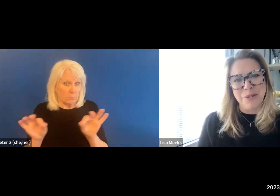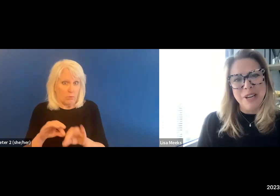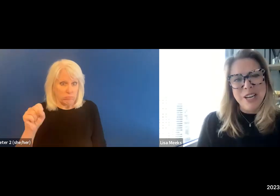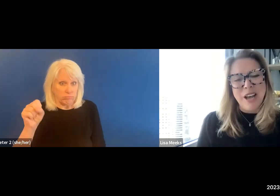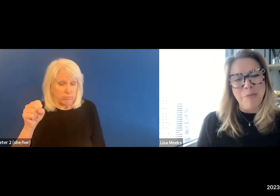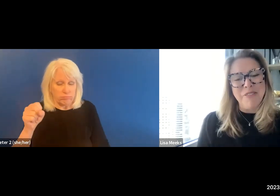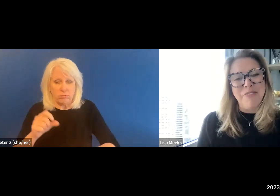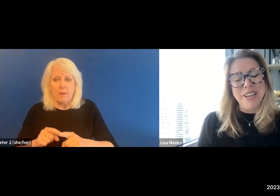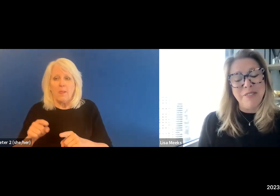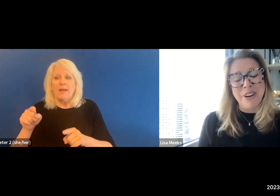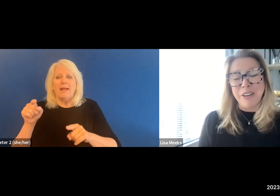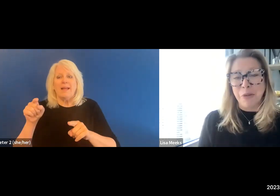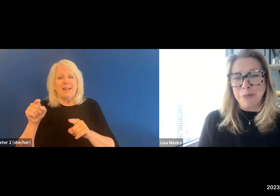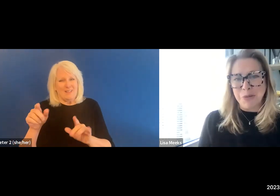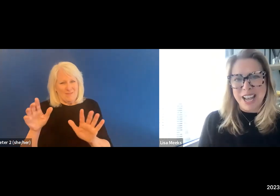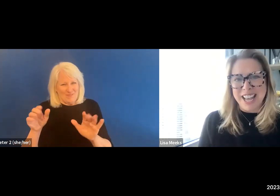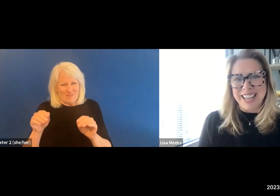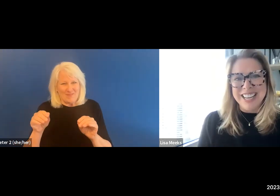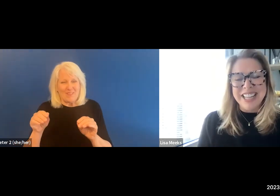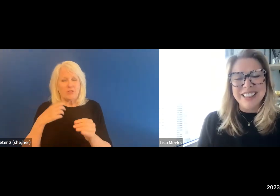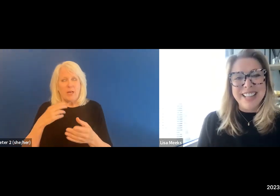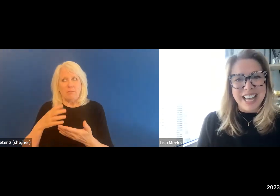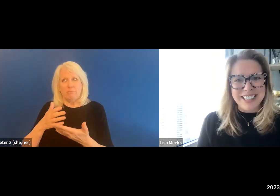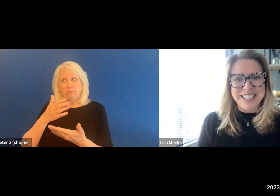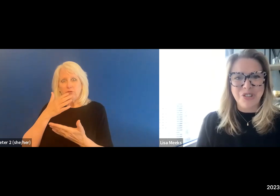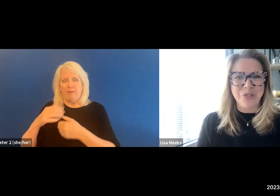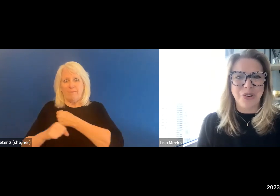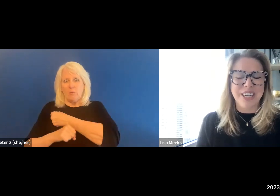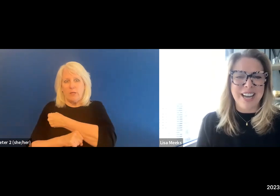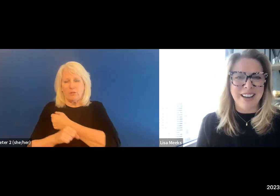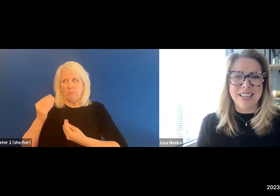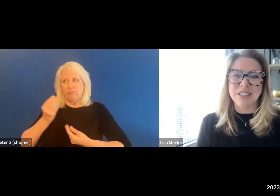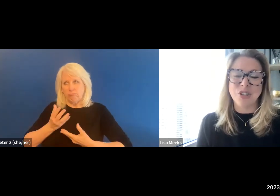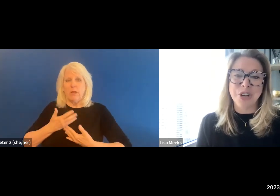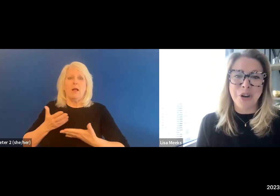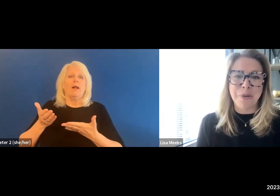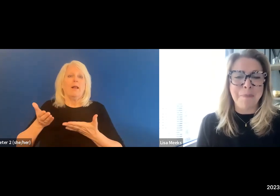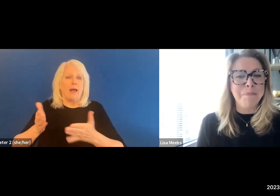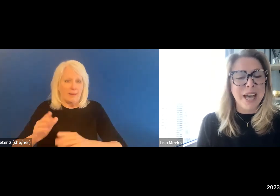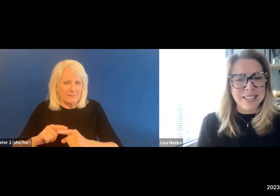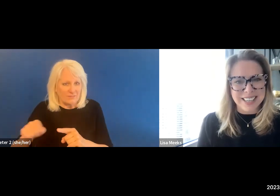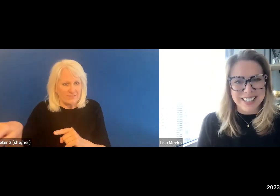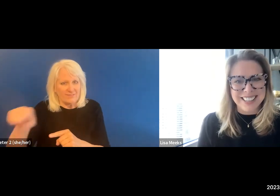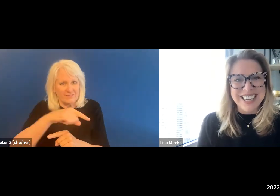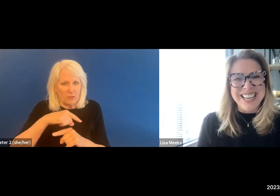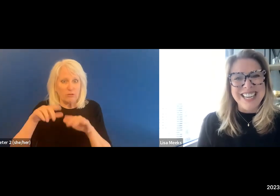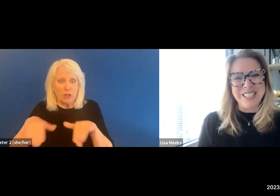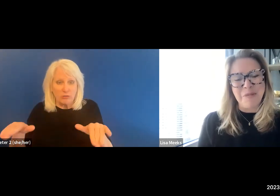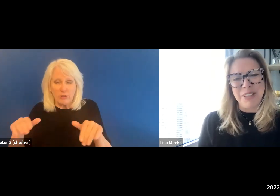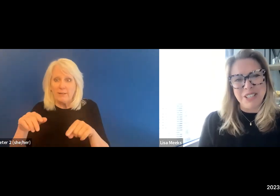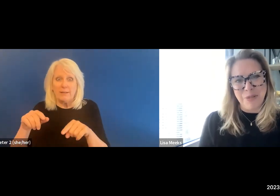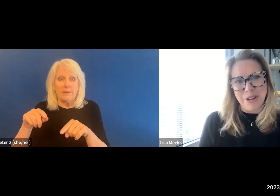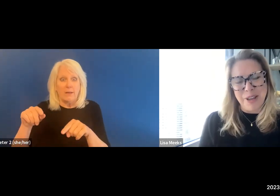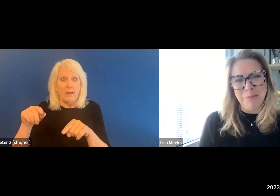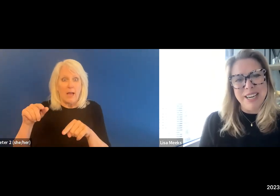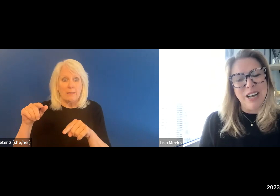to, in a very informed way, let these children and adolescents know that medicine is